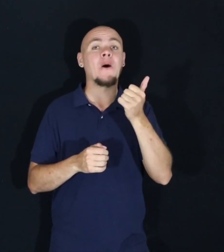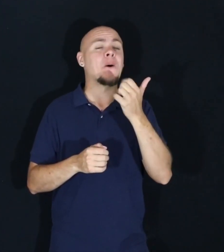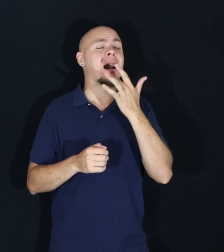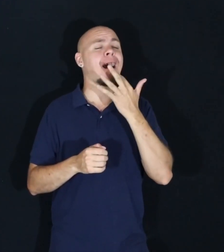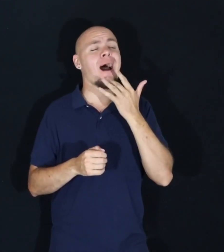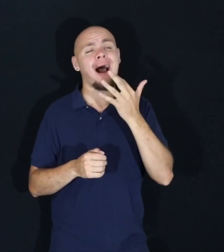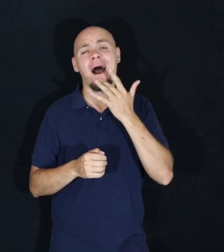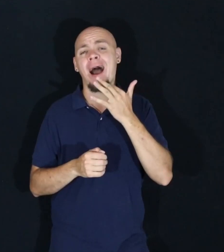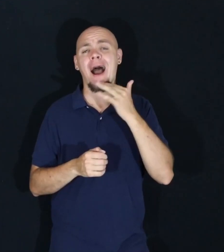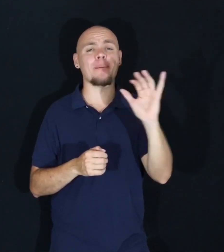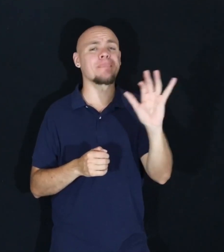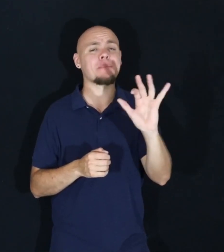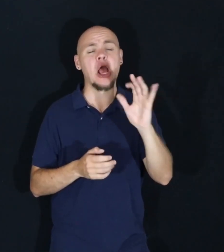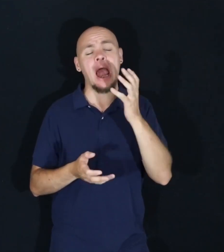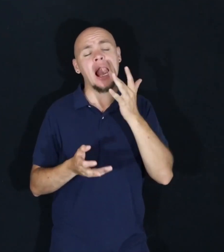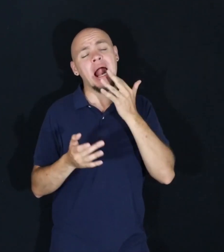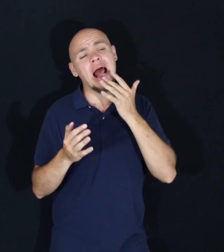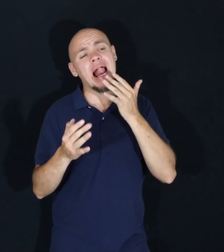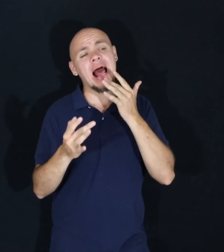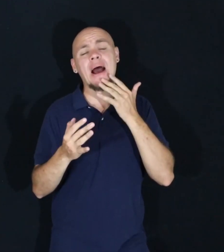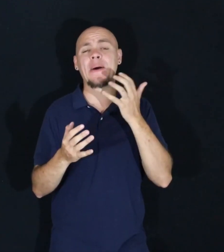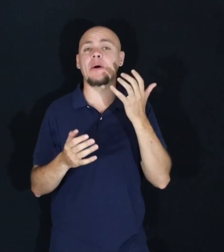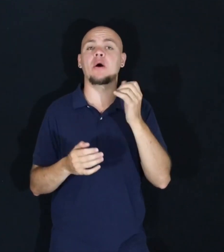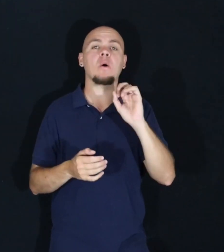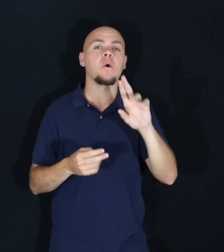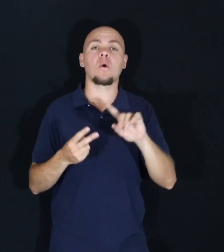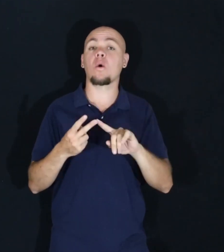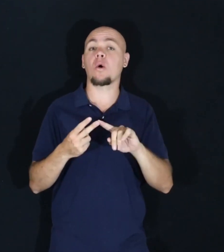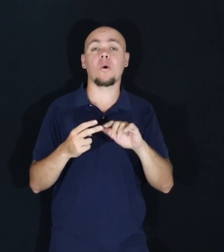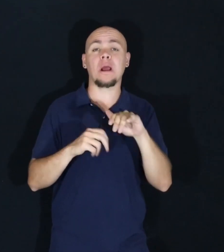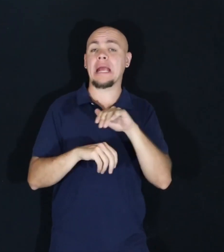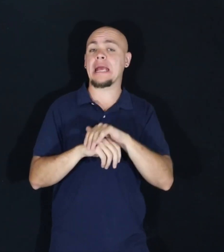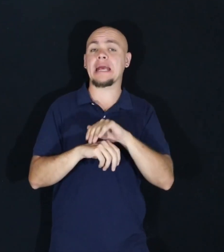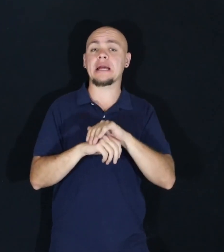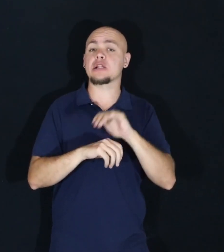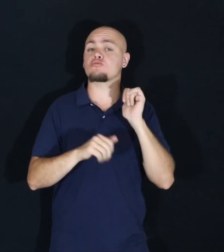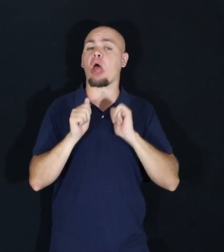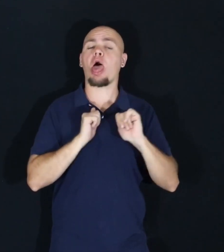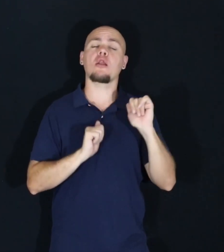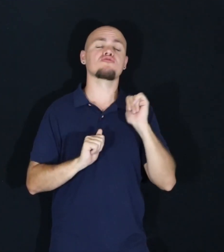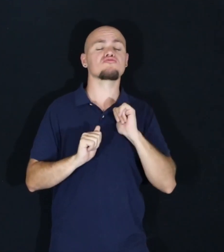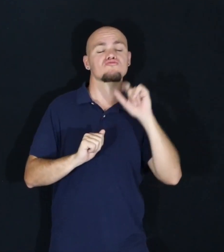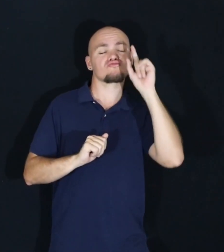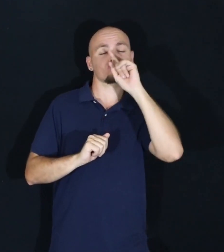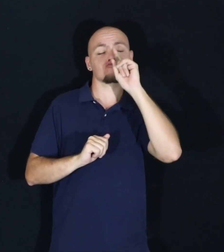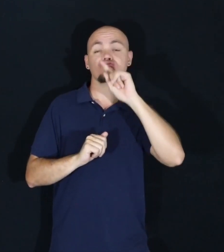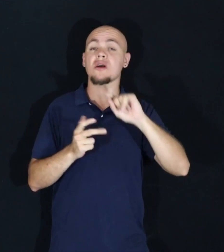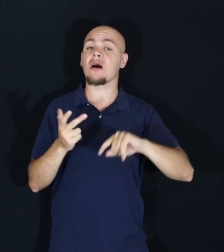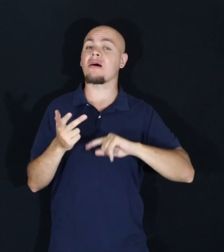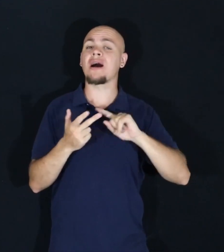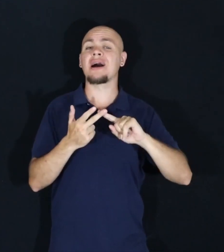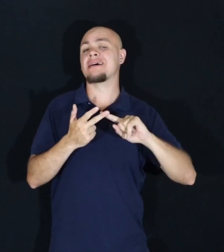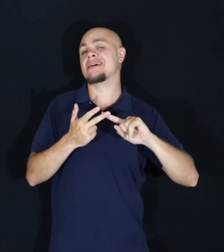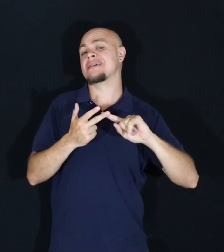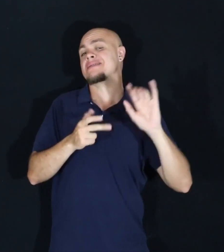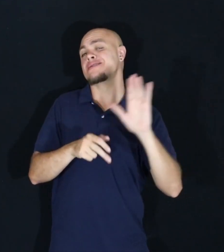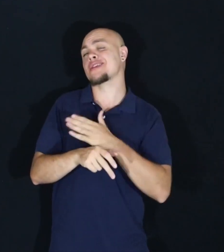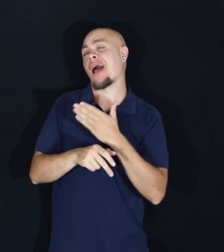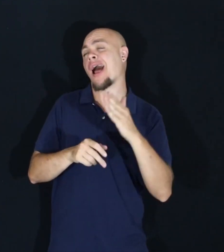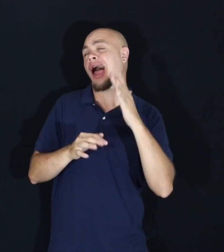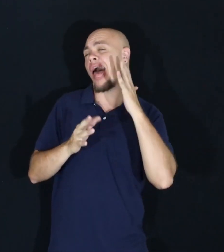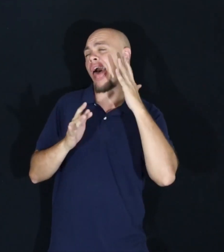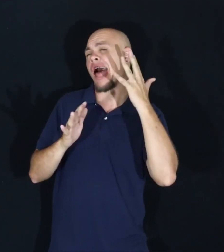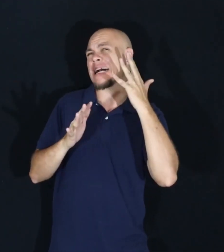peppers together, reenacting scenes from old English plays, singing devastating songs in keys that are equally as